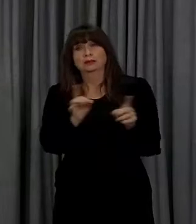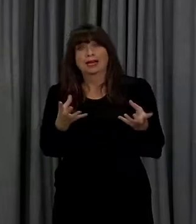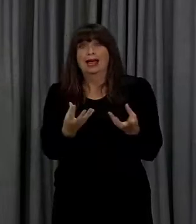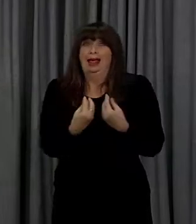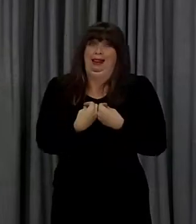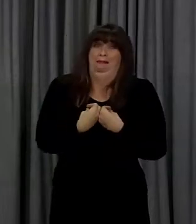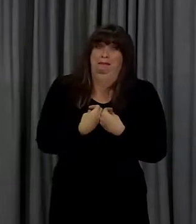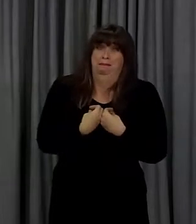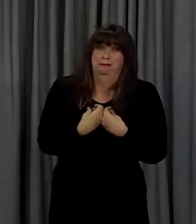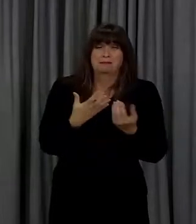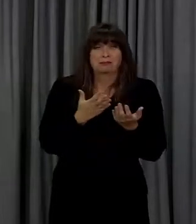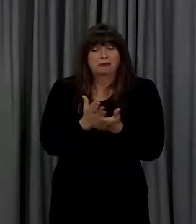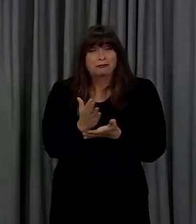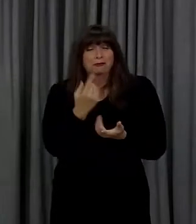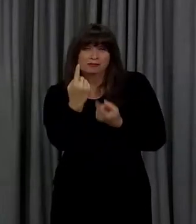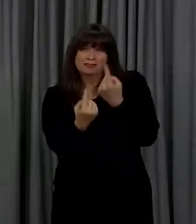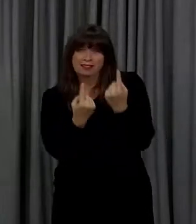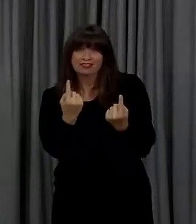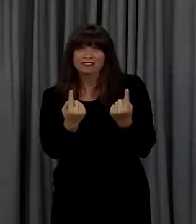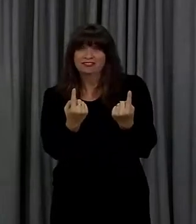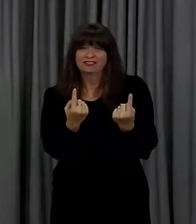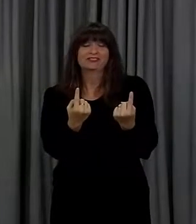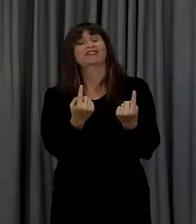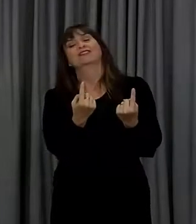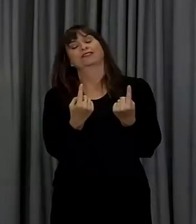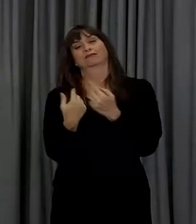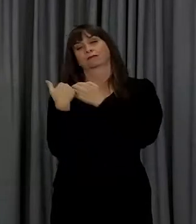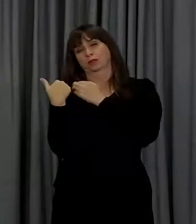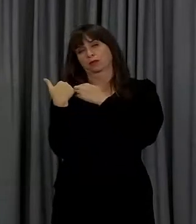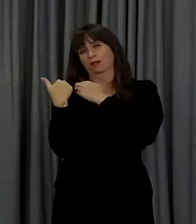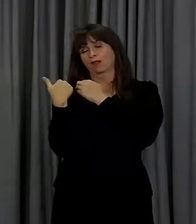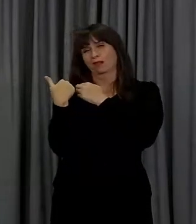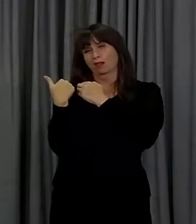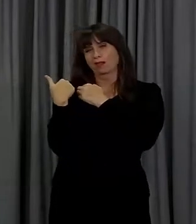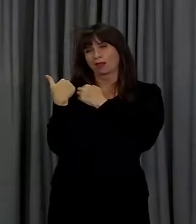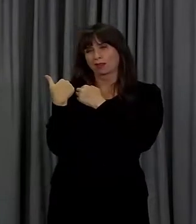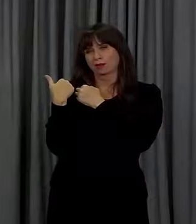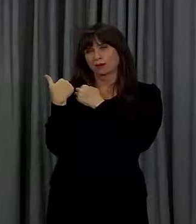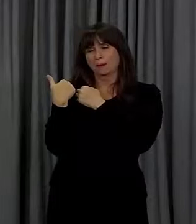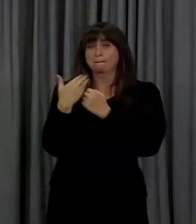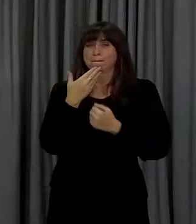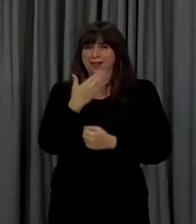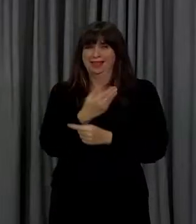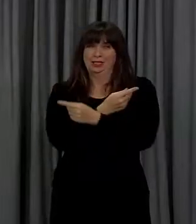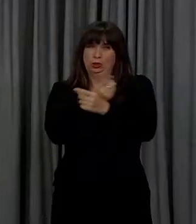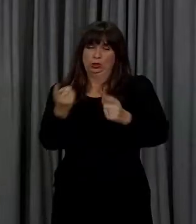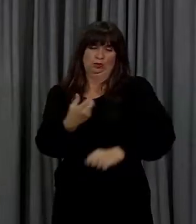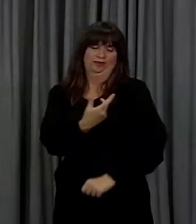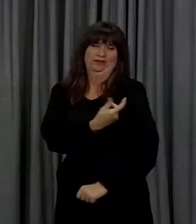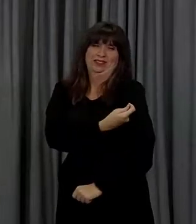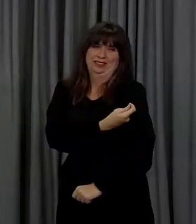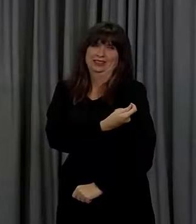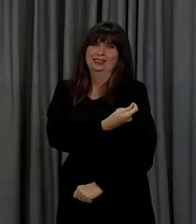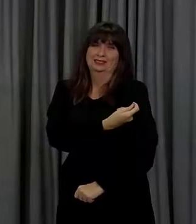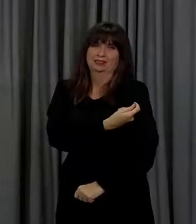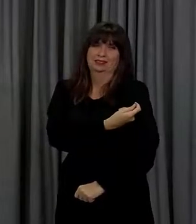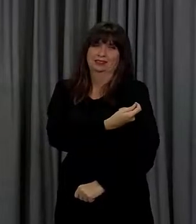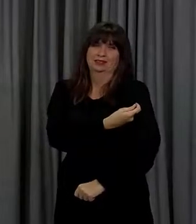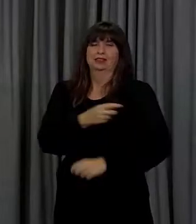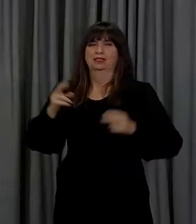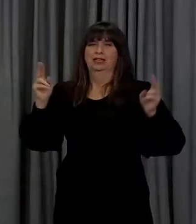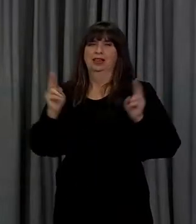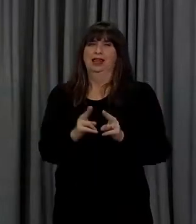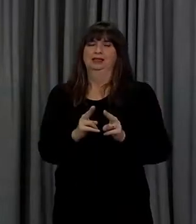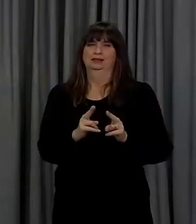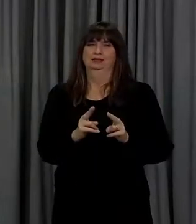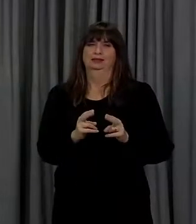us through taking their share of responsibility, through getting their vaccination, if at all possible, because that should